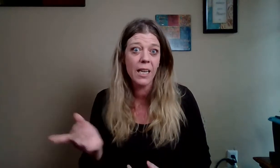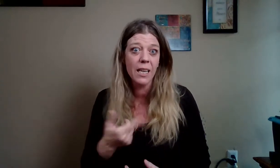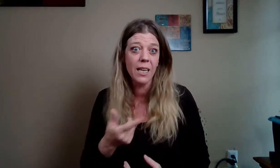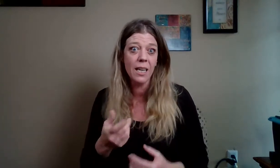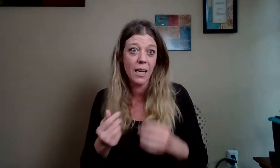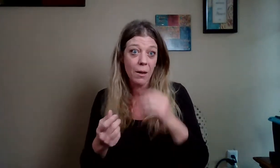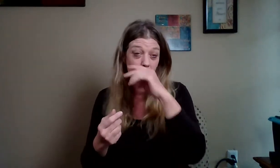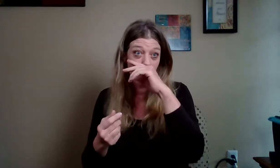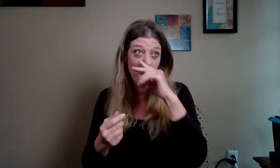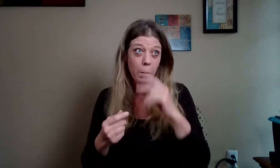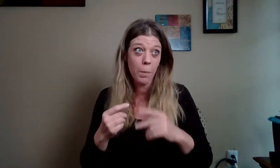we